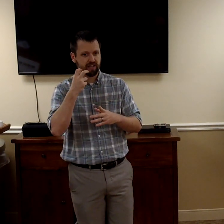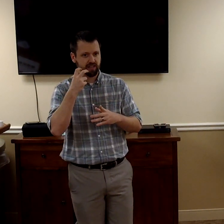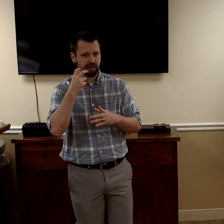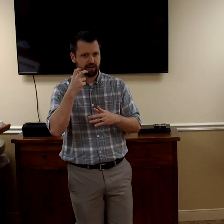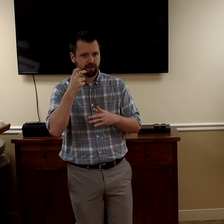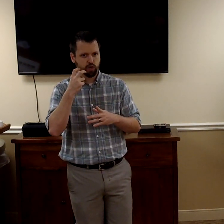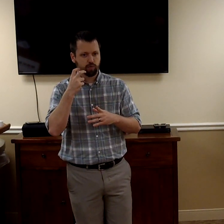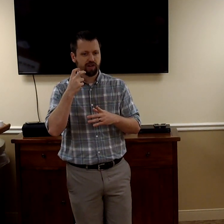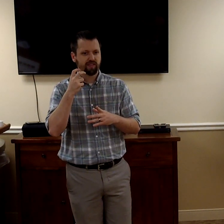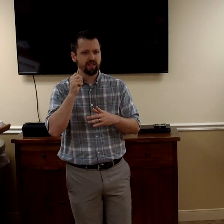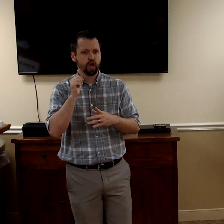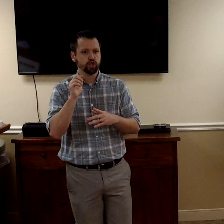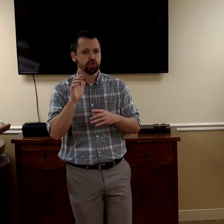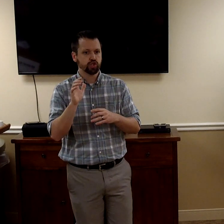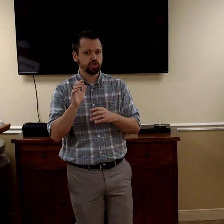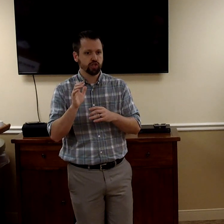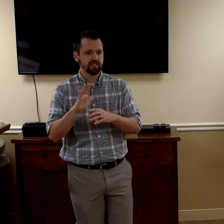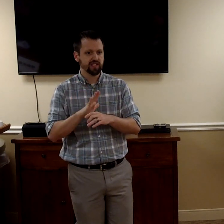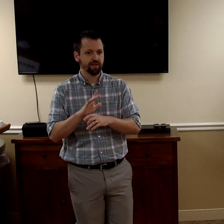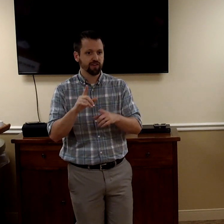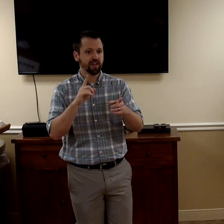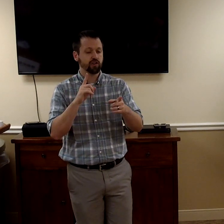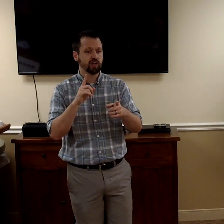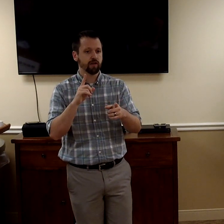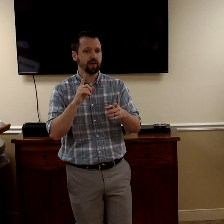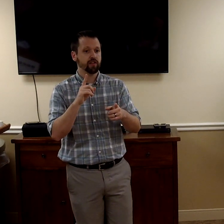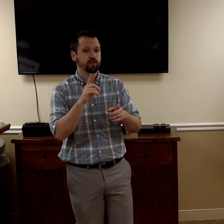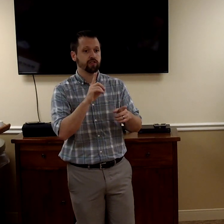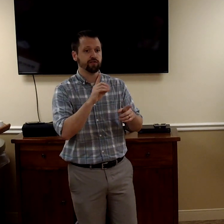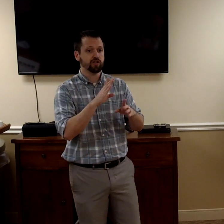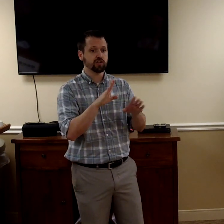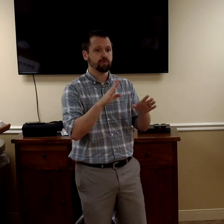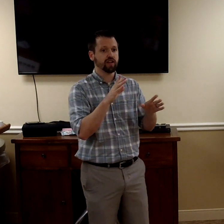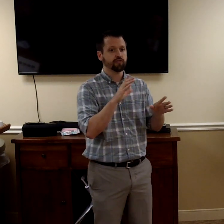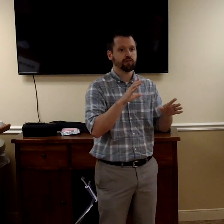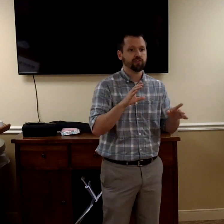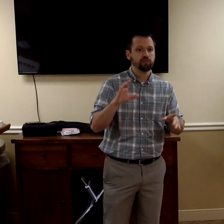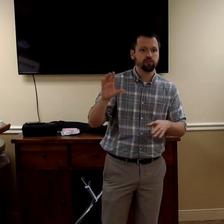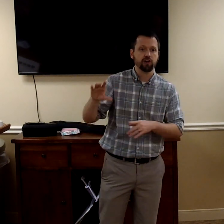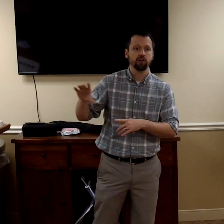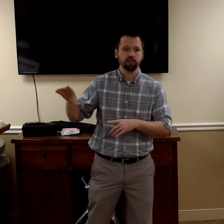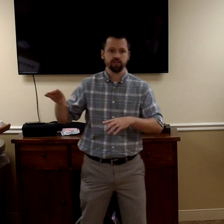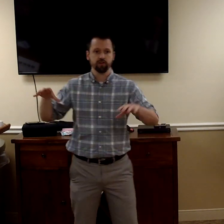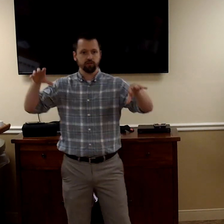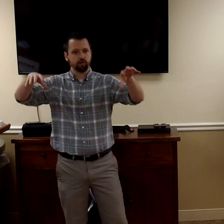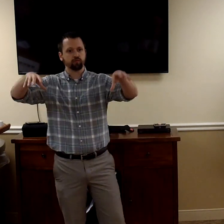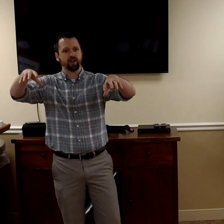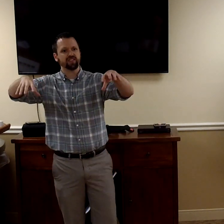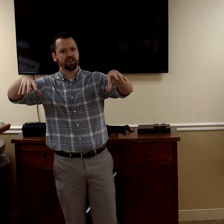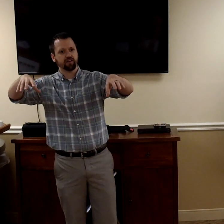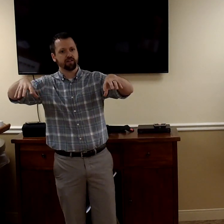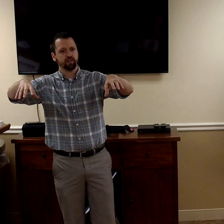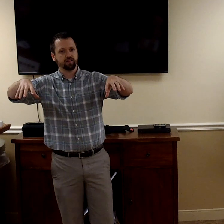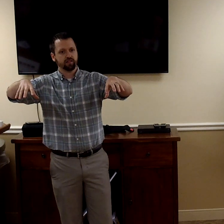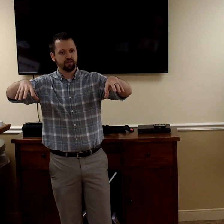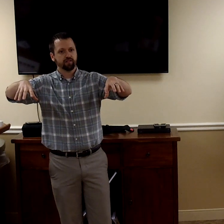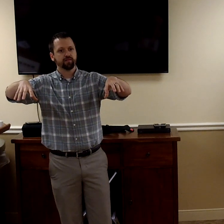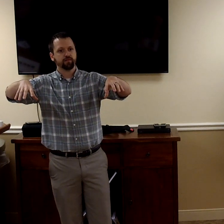there. But it's not just deaf. Because you're talking about either the Division of Blind Services or the Conklin Center. They're both right The there. Conklin Center, because I